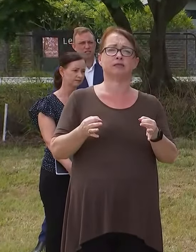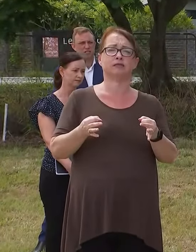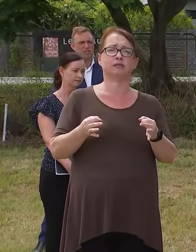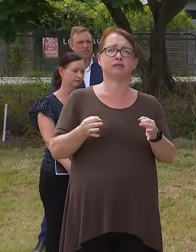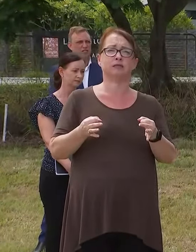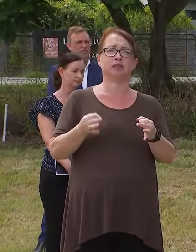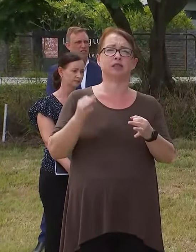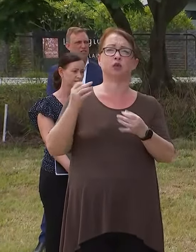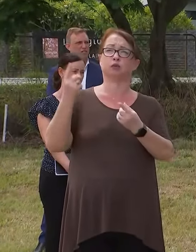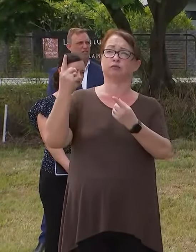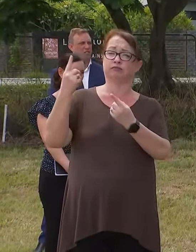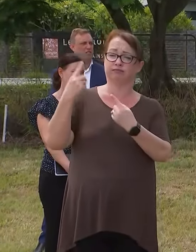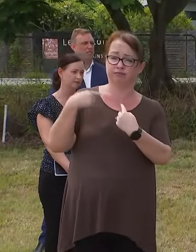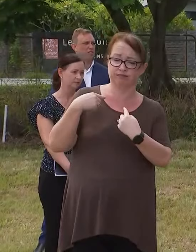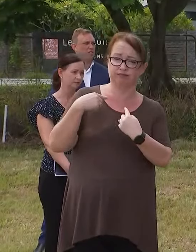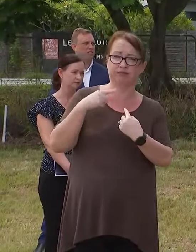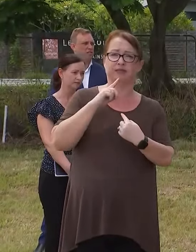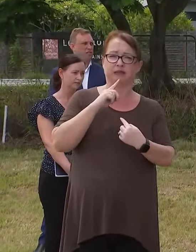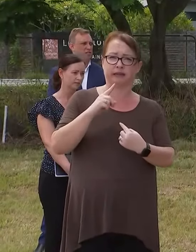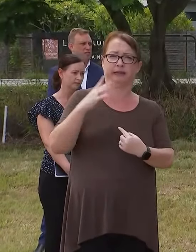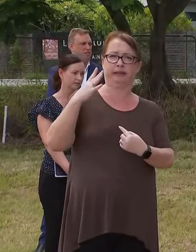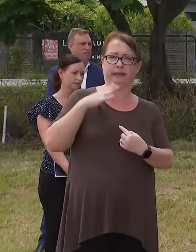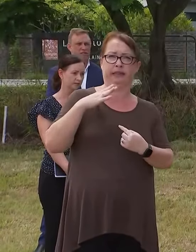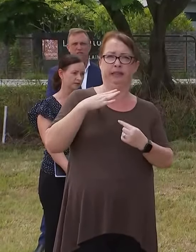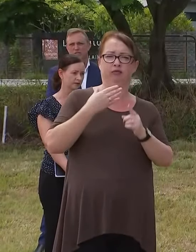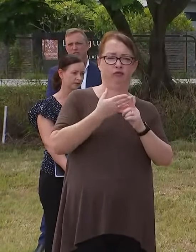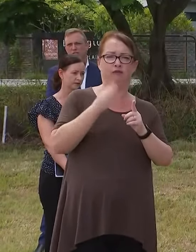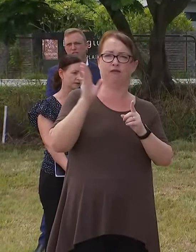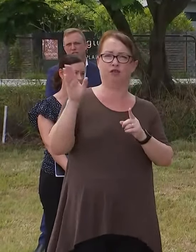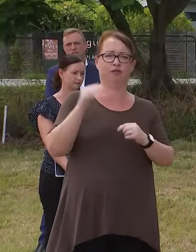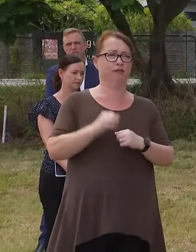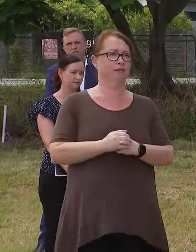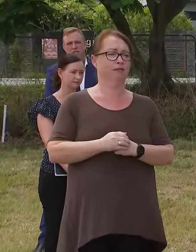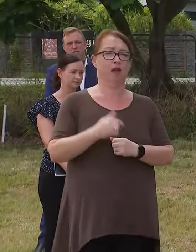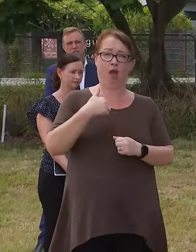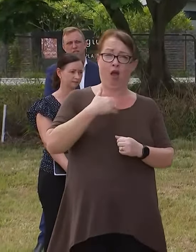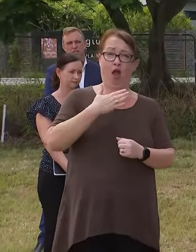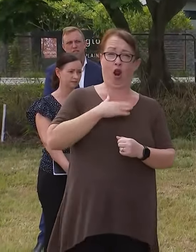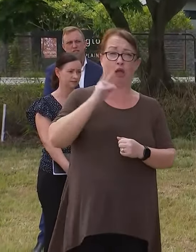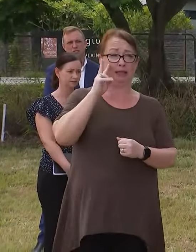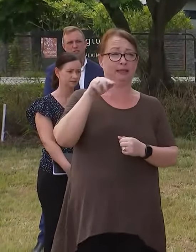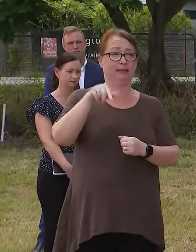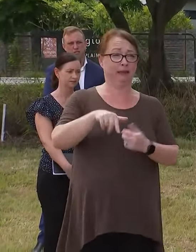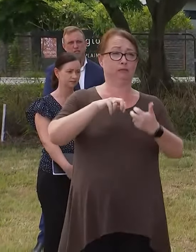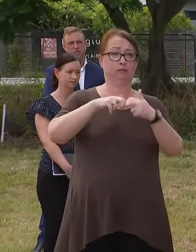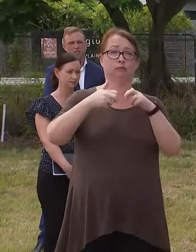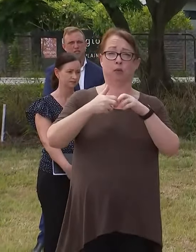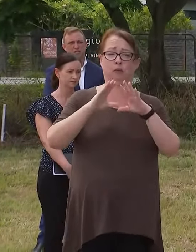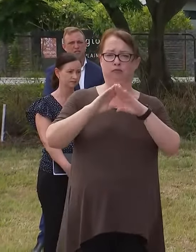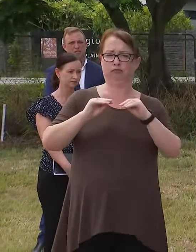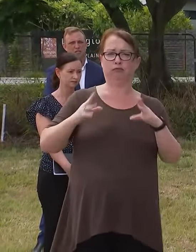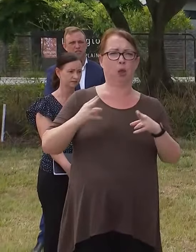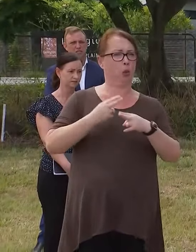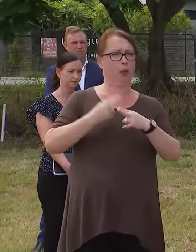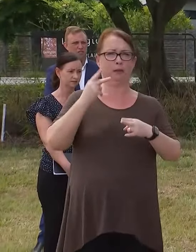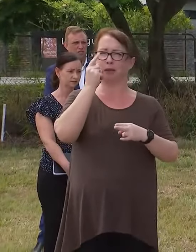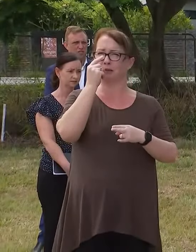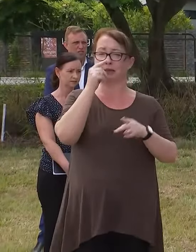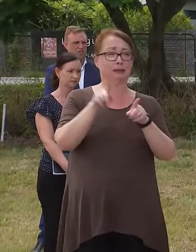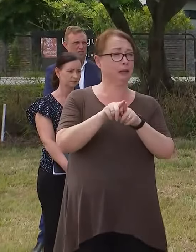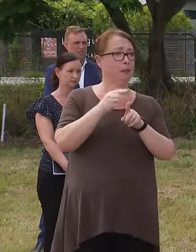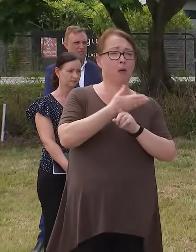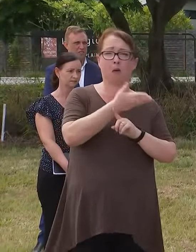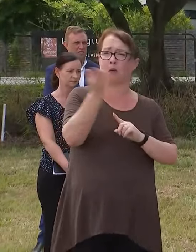to give me the advice that required the referral. I would like to see this issue resolved as quickly as possible, just like everyone